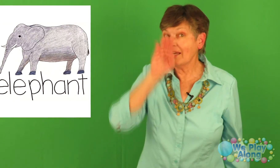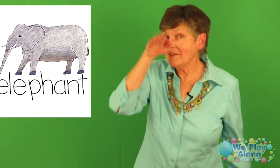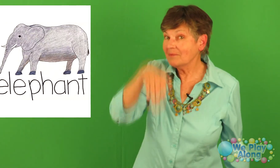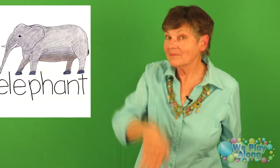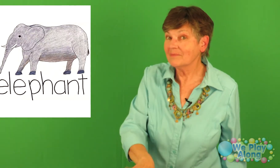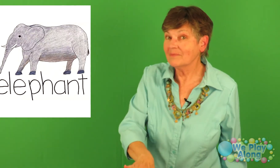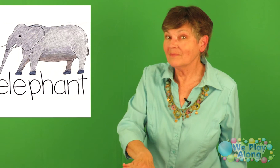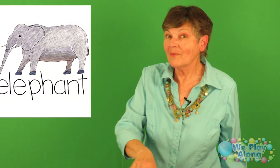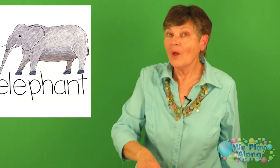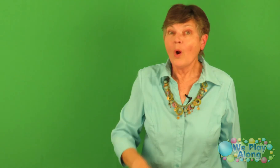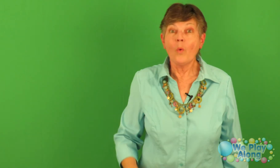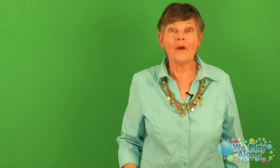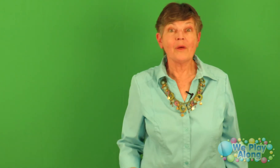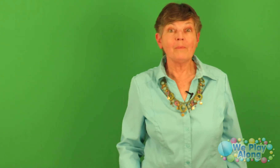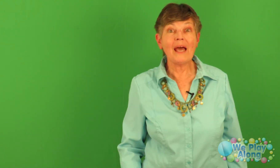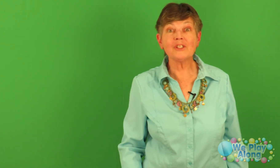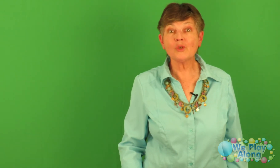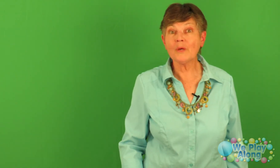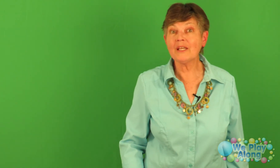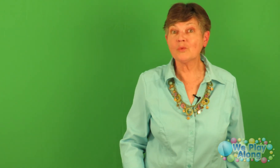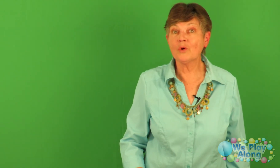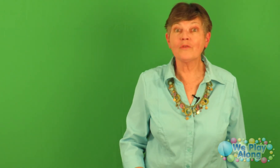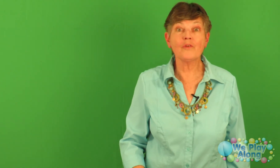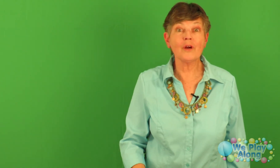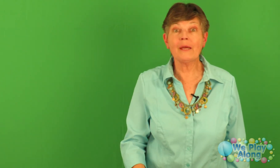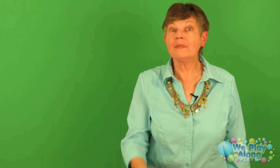telling where the best trees were for him to,